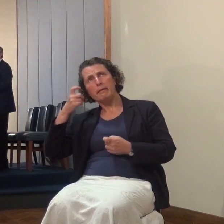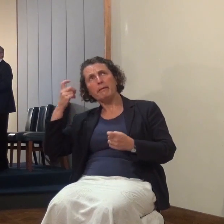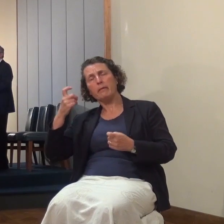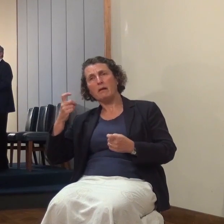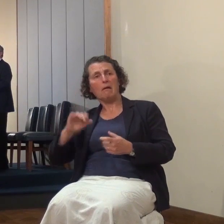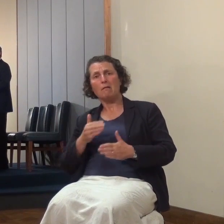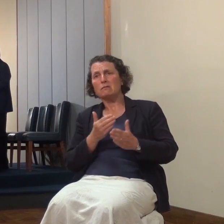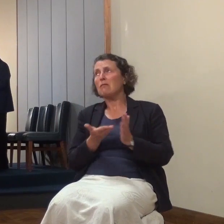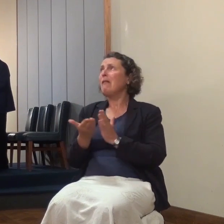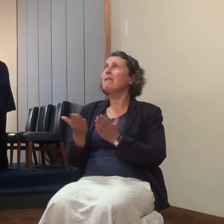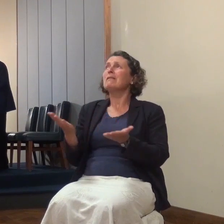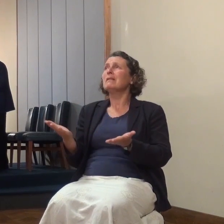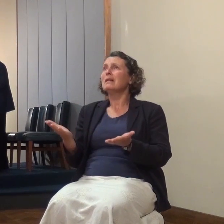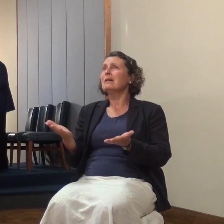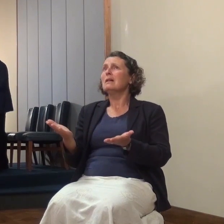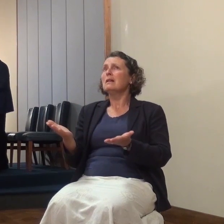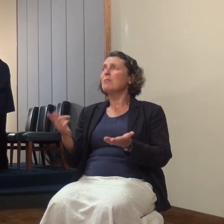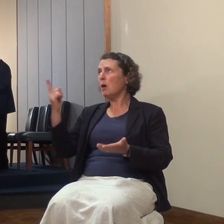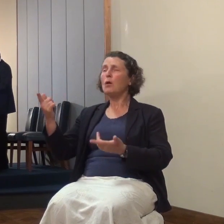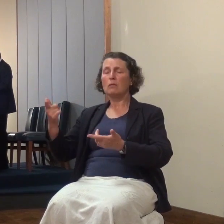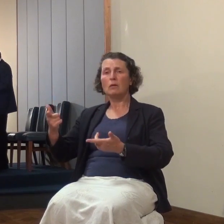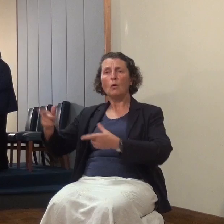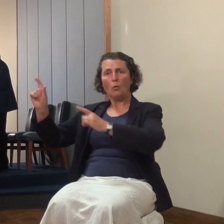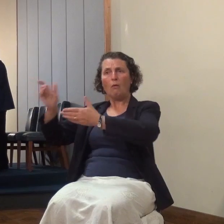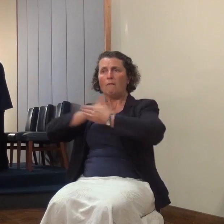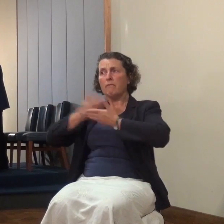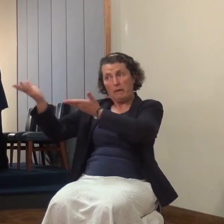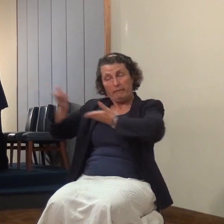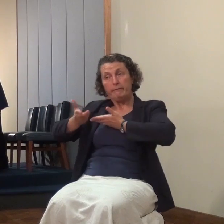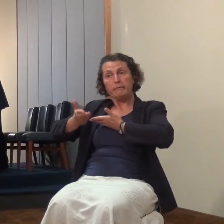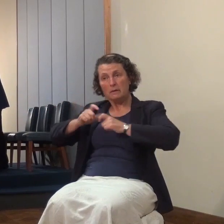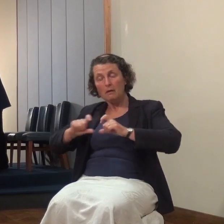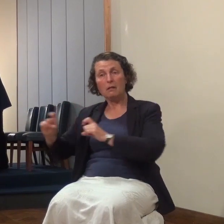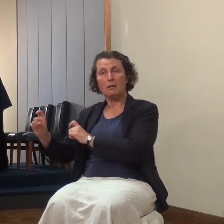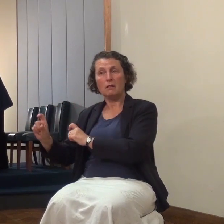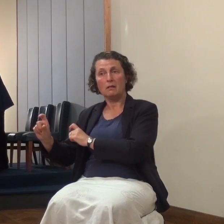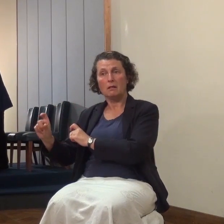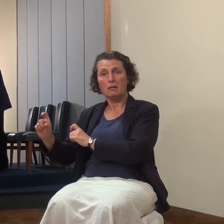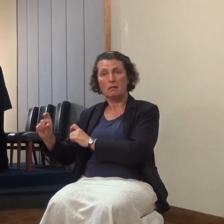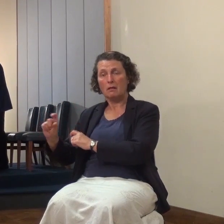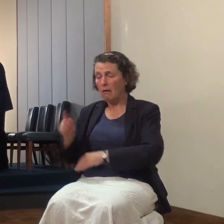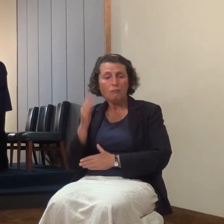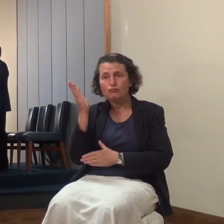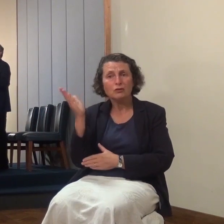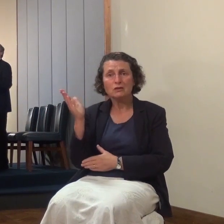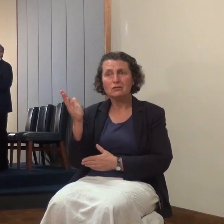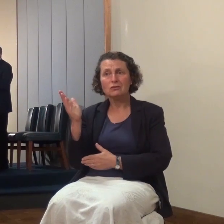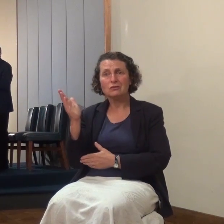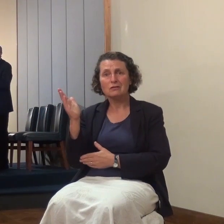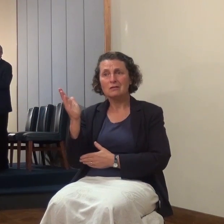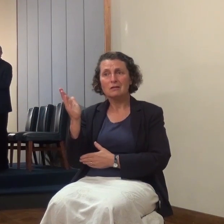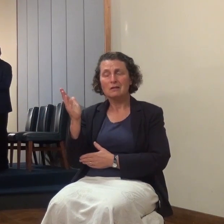service, to know that I was loved of God. Even if I never preached, another sermon, or never